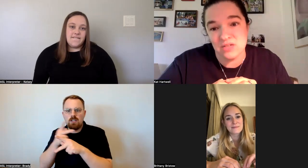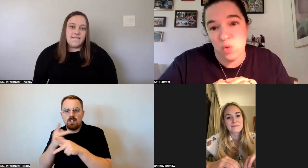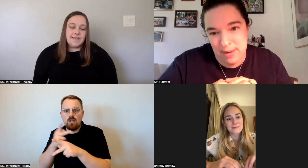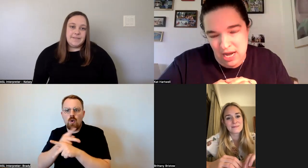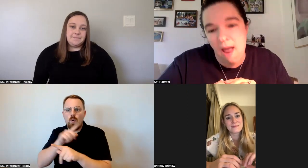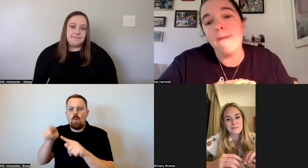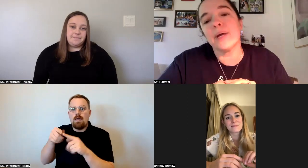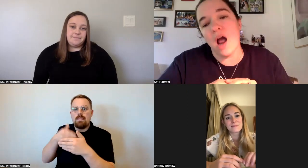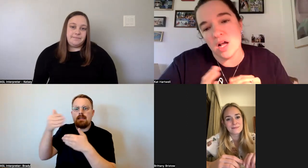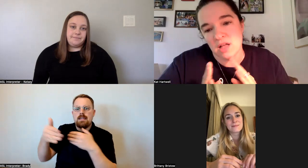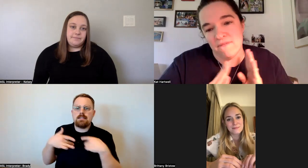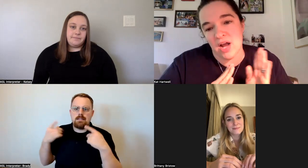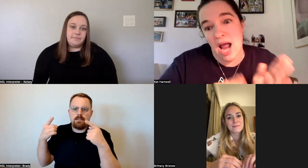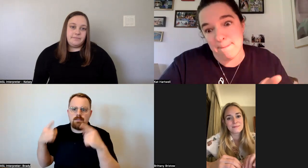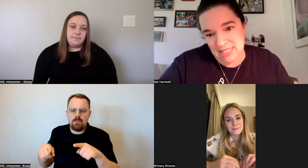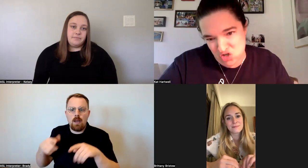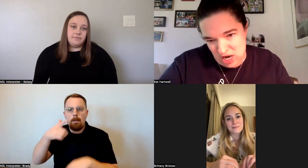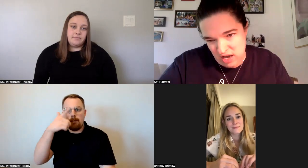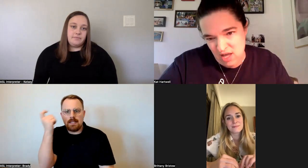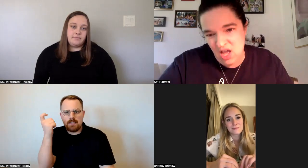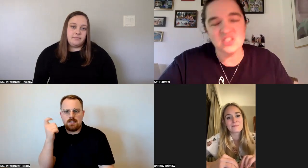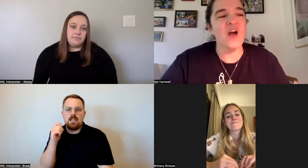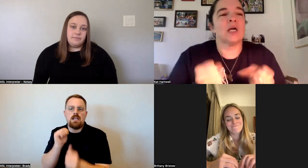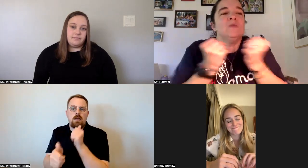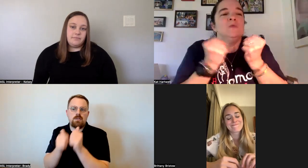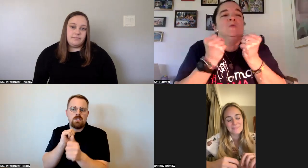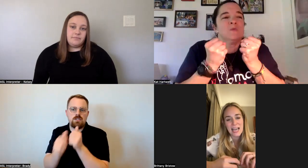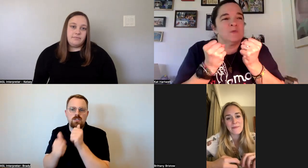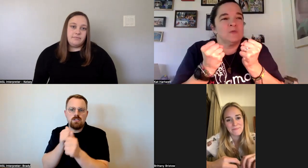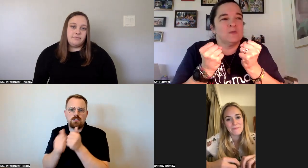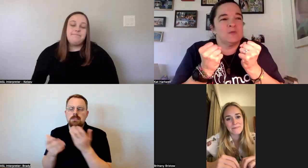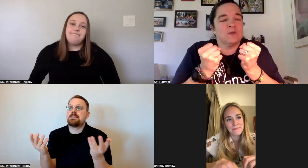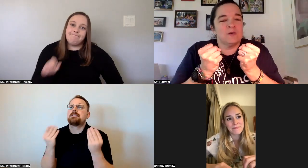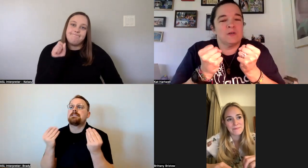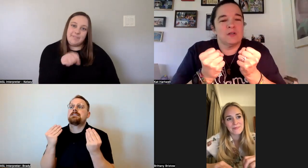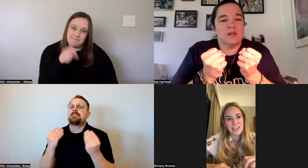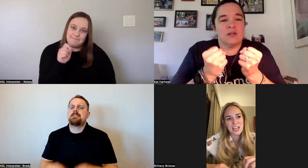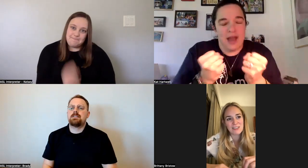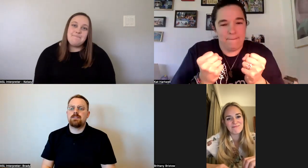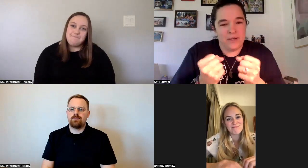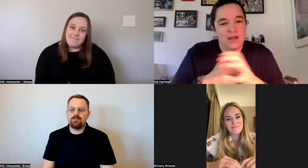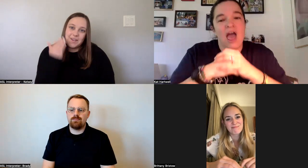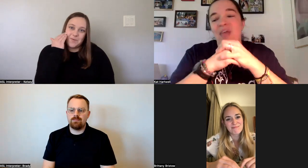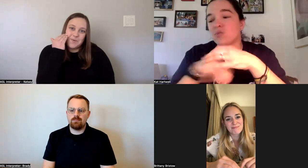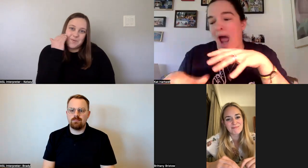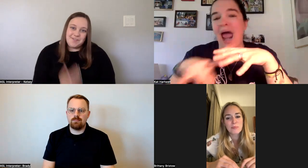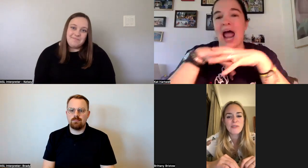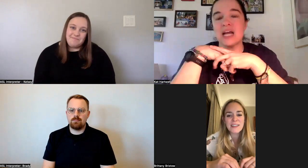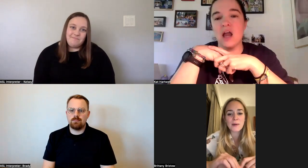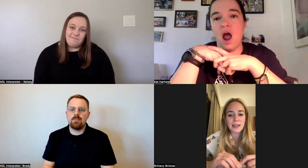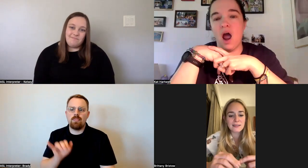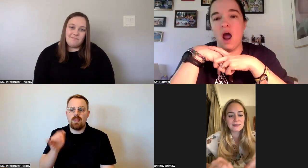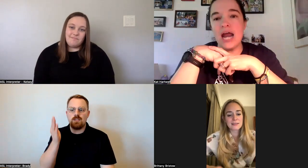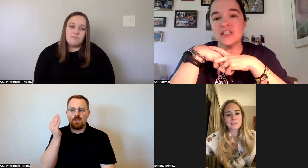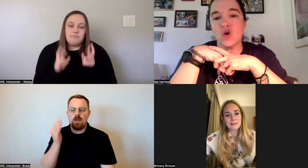next event will be because of the competition. So yeah, I know. Yeah. That's why we'll